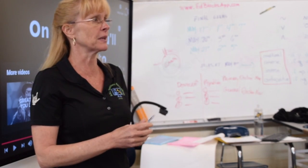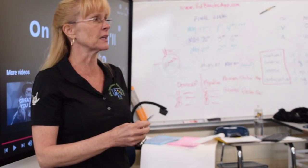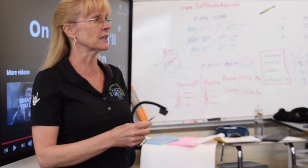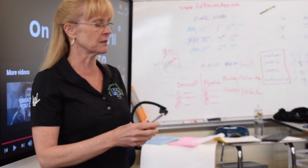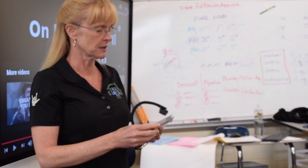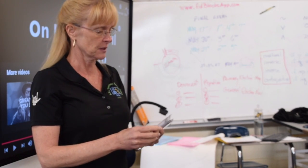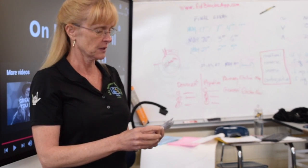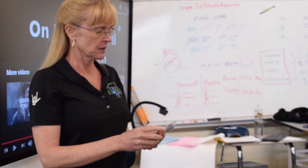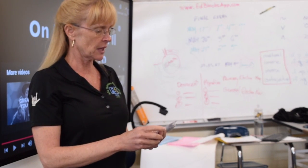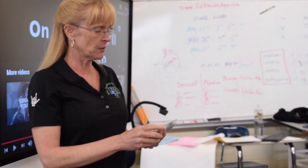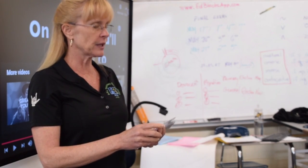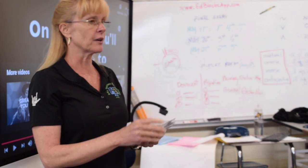again. Okay, here we go.